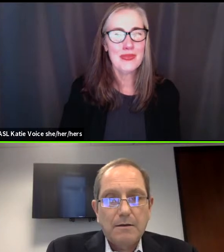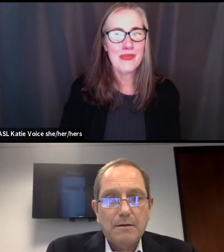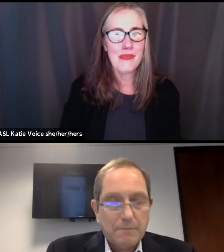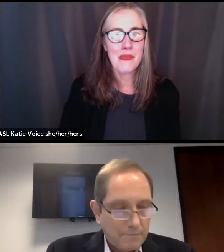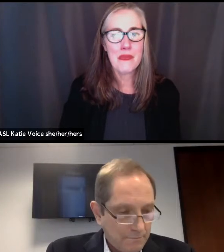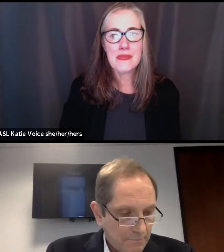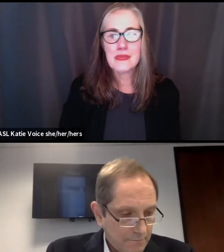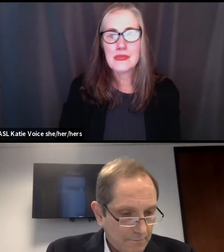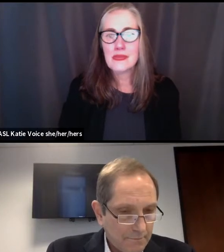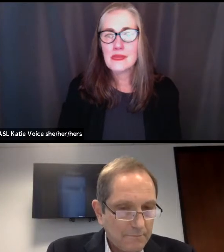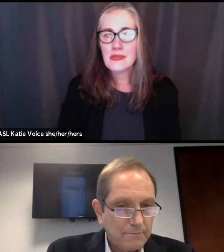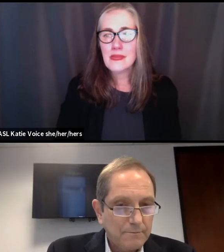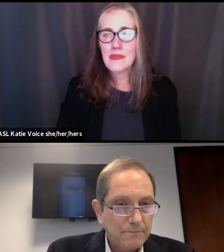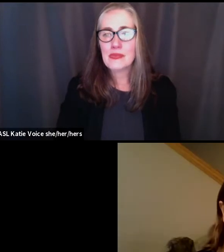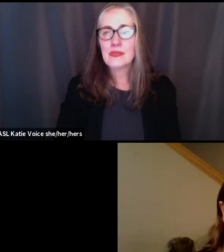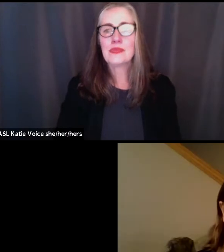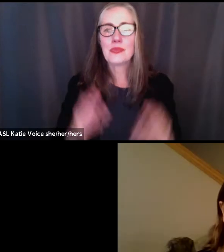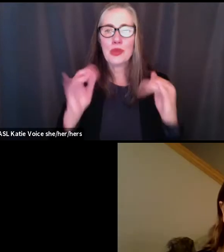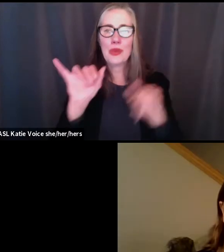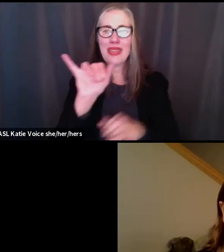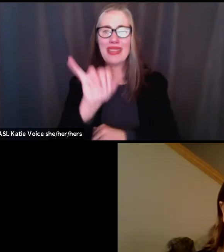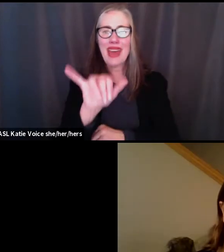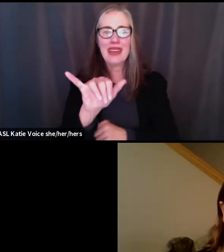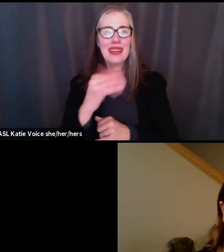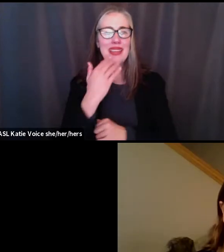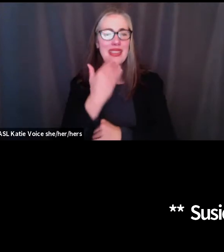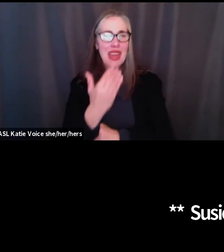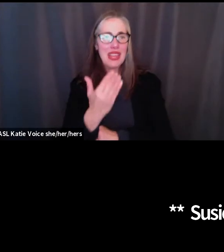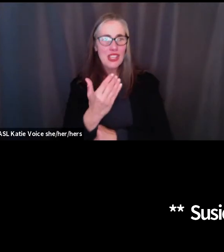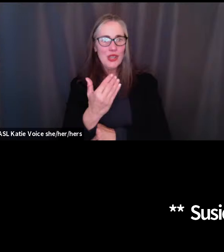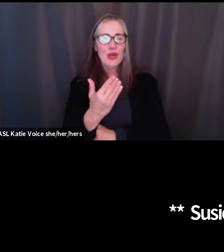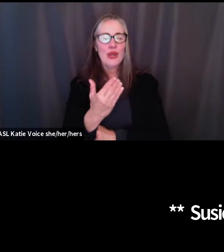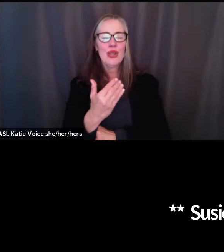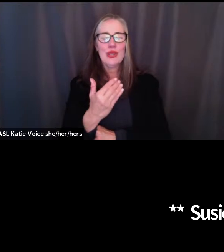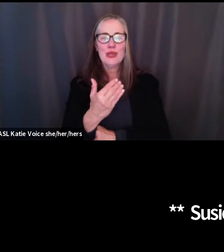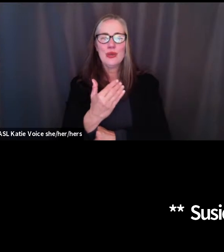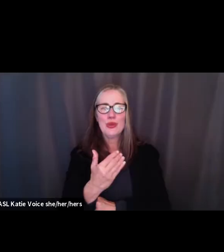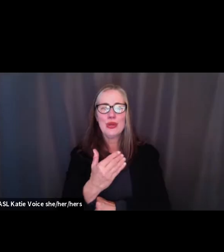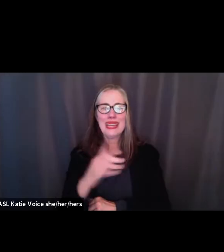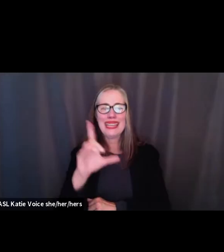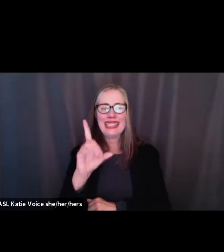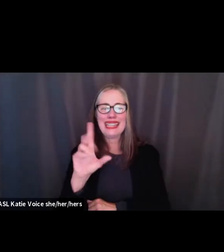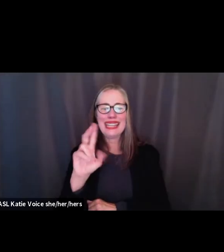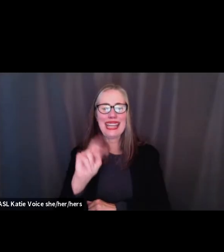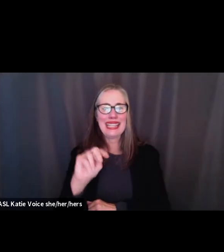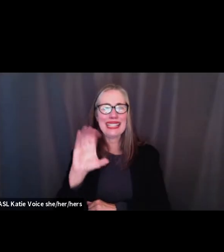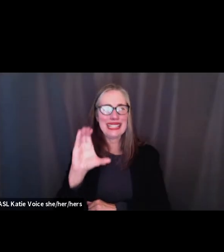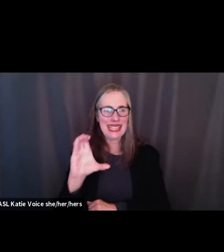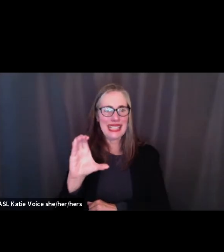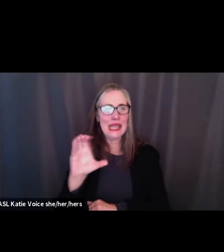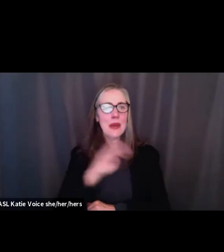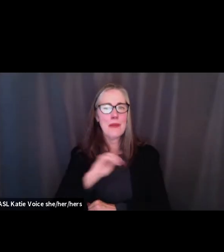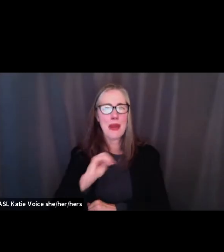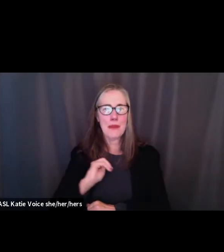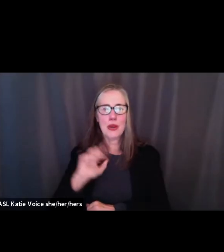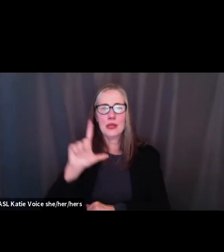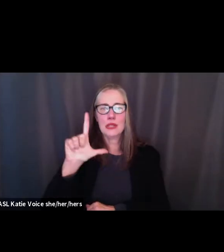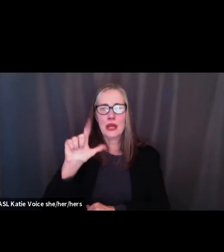All right, and with that, thank you to our great DNC members, Lawrence and Susie, for that